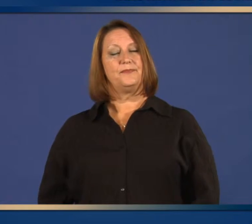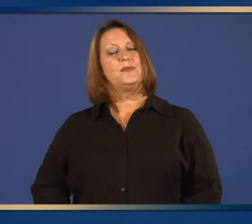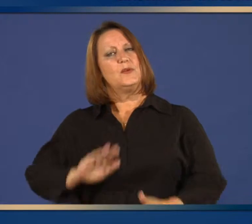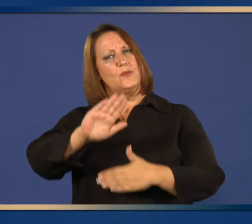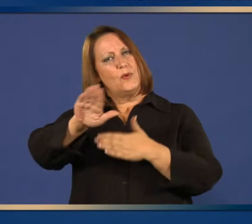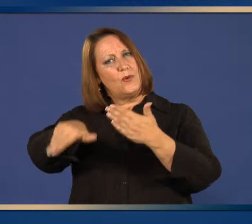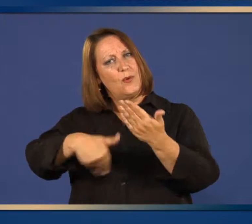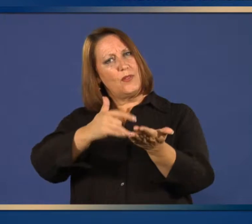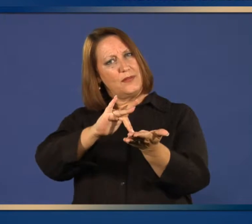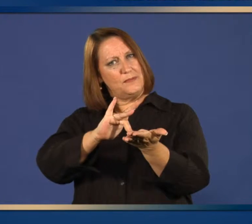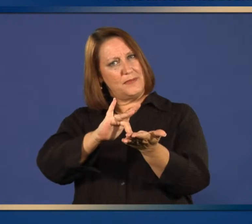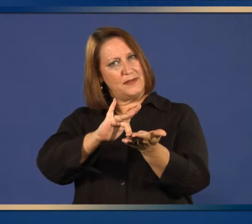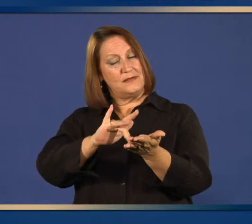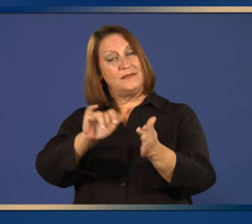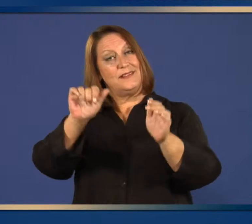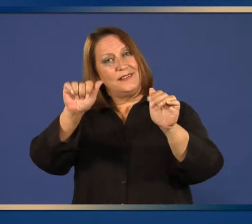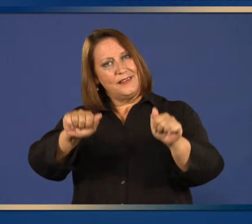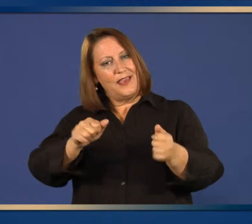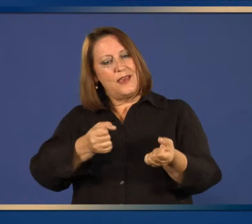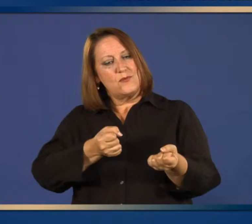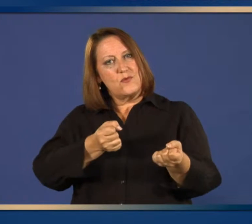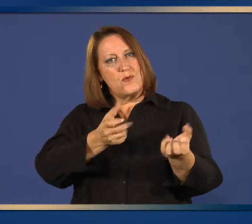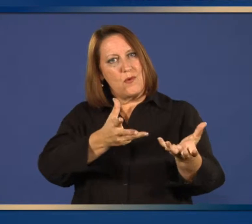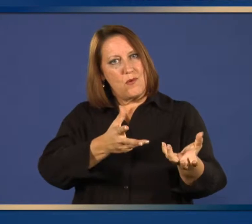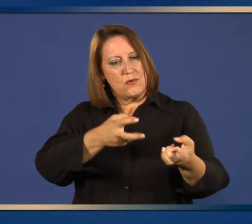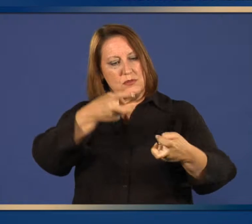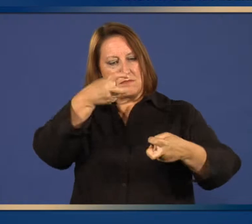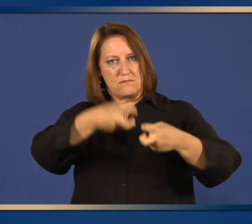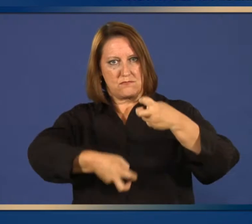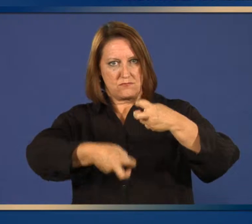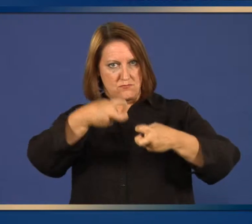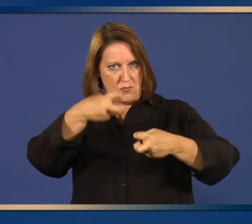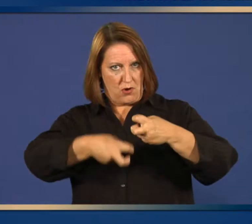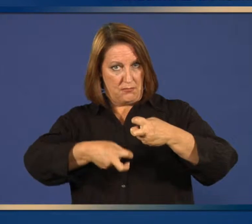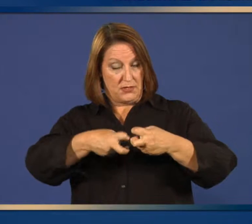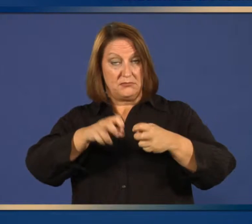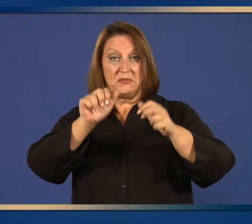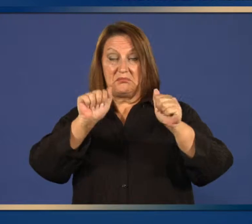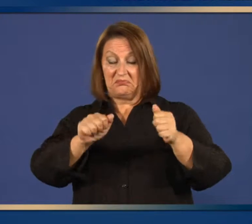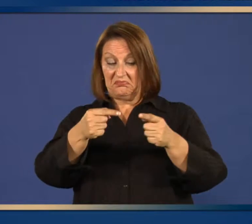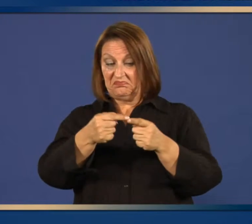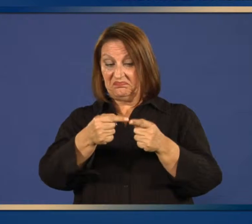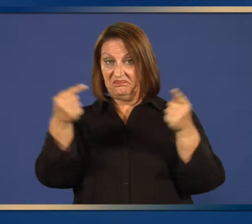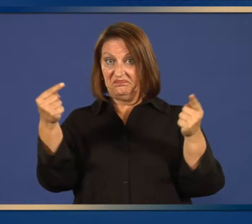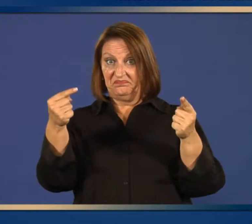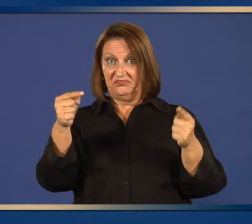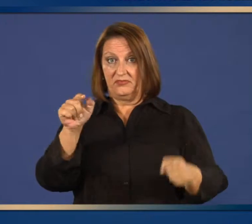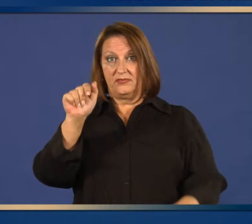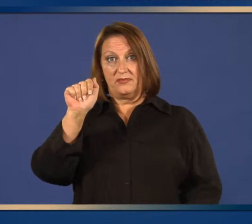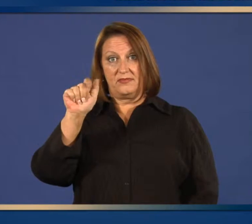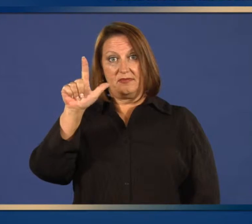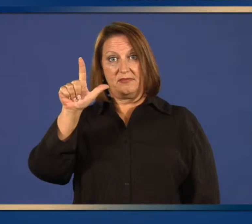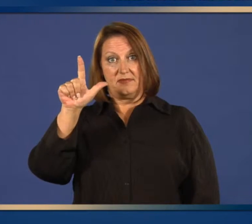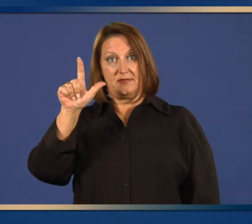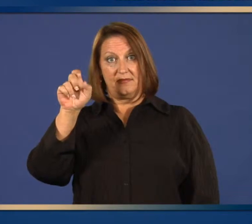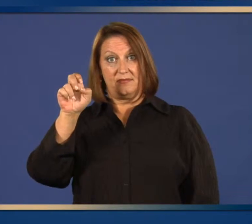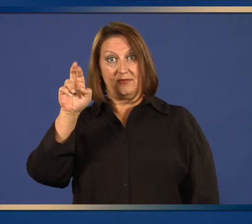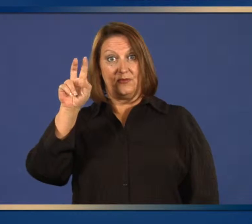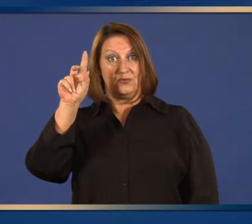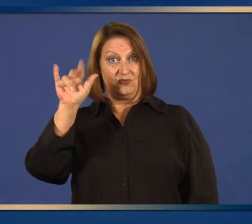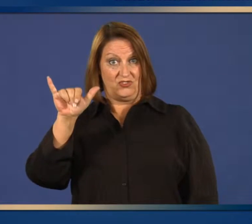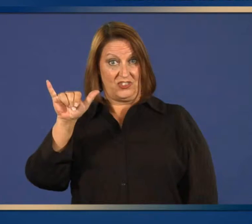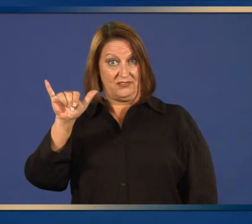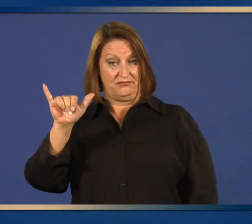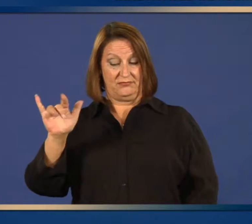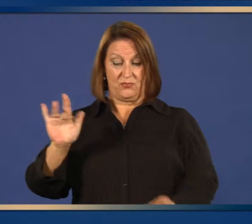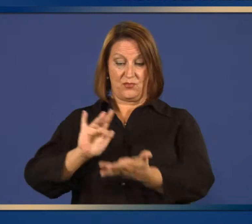A vaccine, like any medicine, could possibly cause serious problems, such as severe